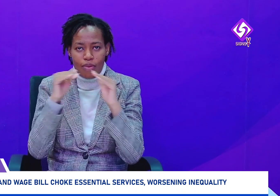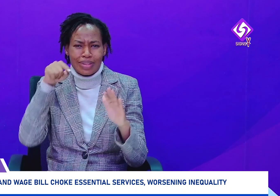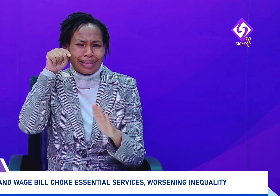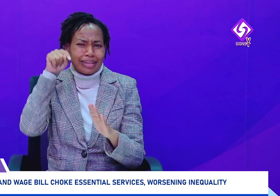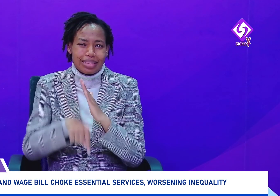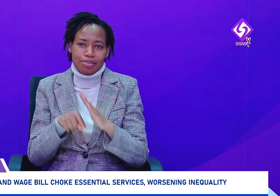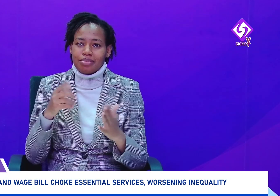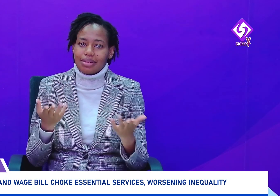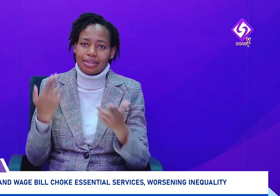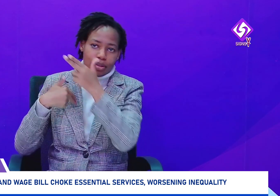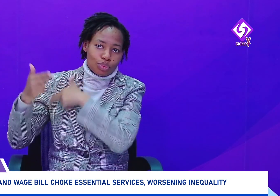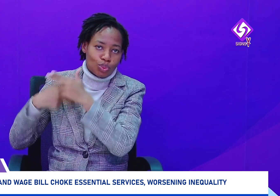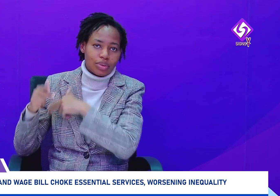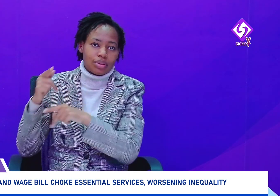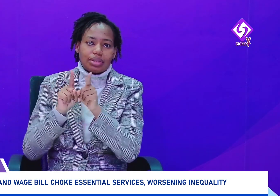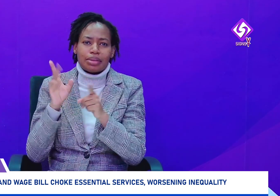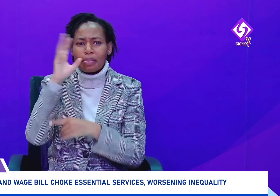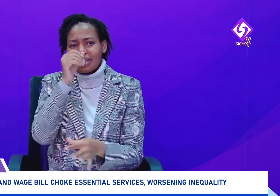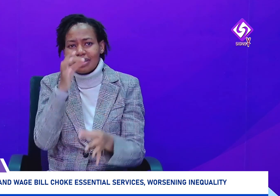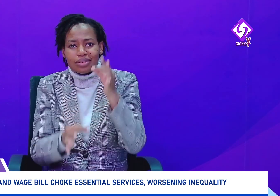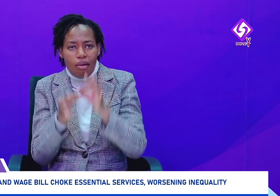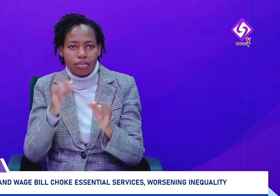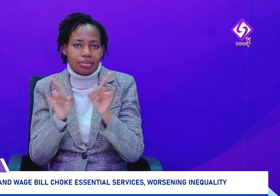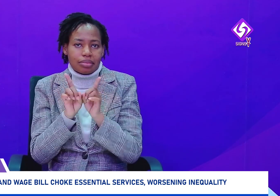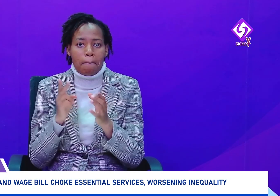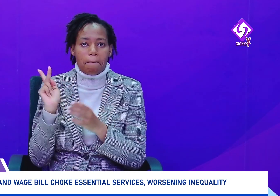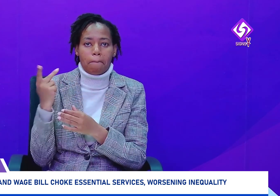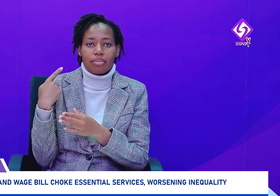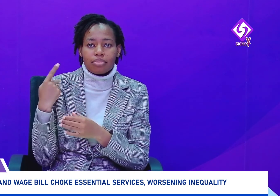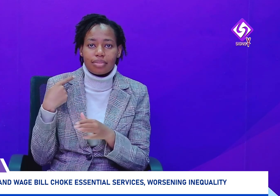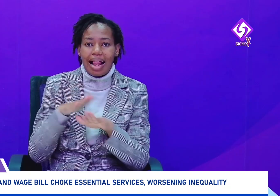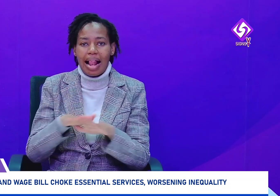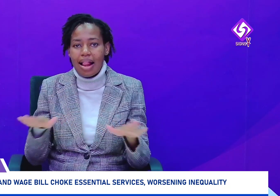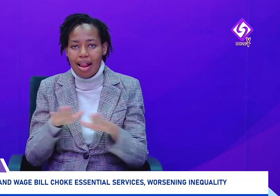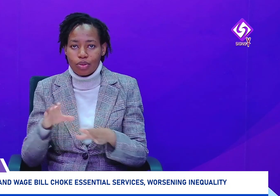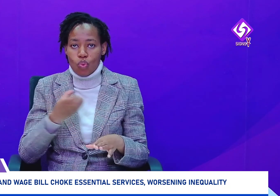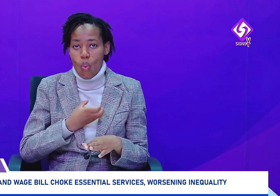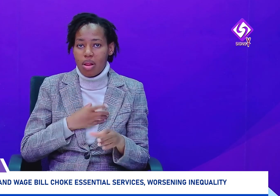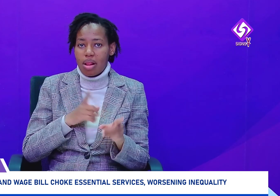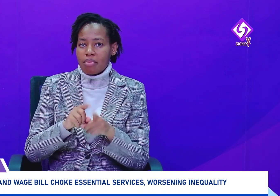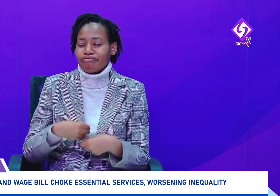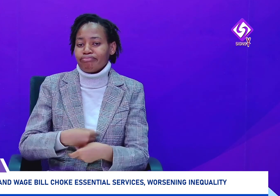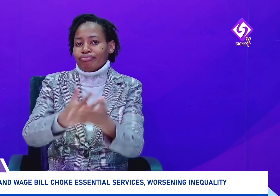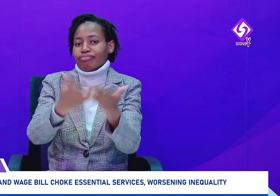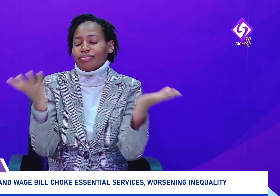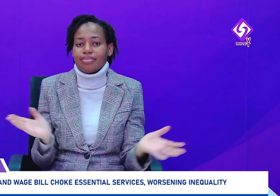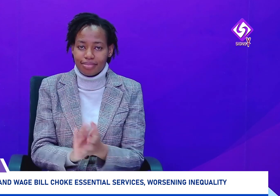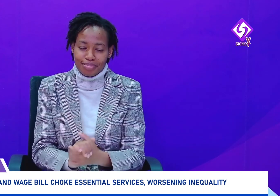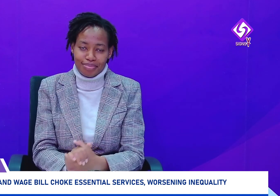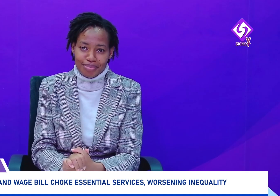KHRC analysis also links the country's persistently high poverty levels to deep-seated historical